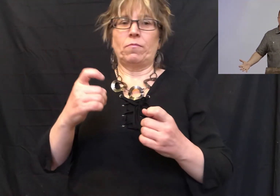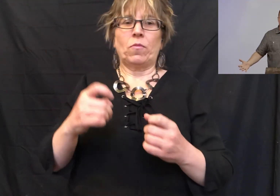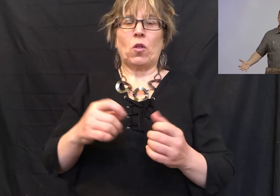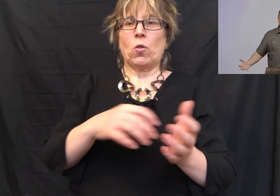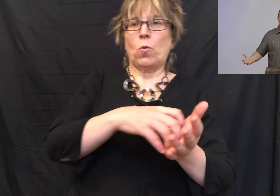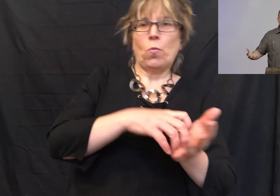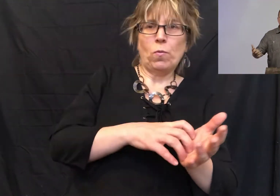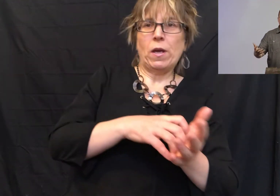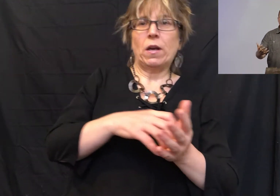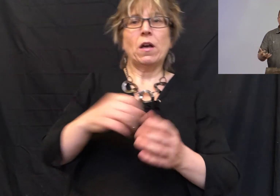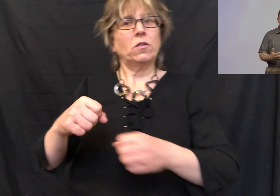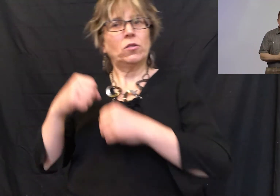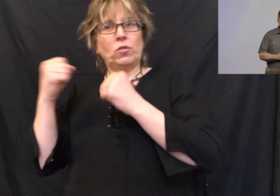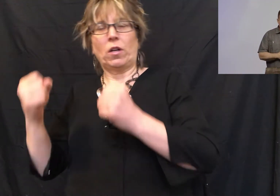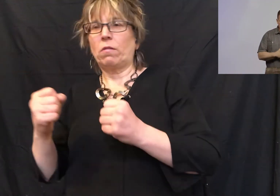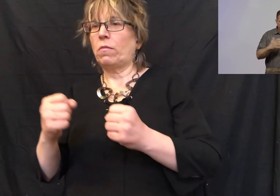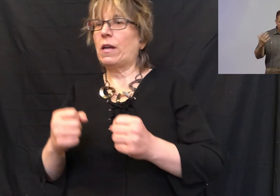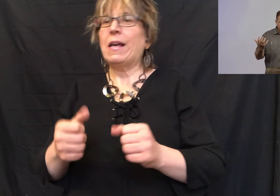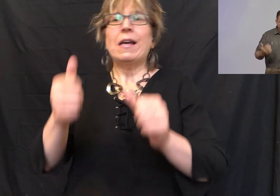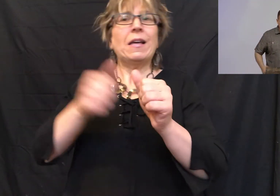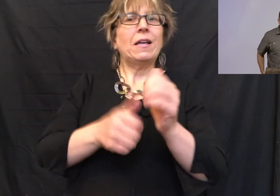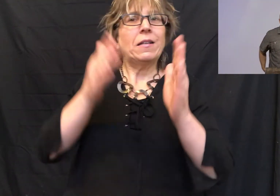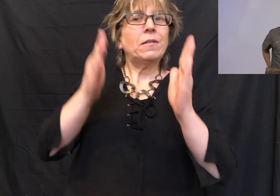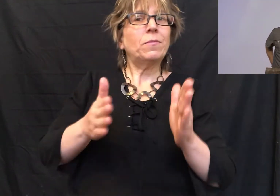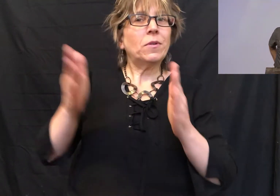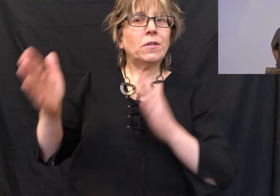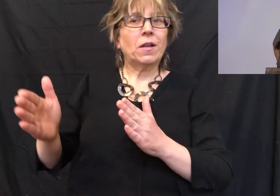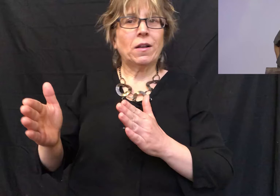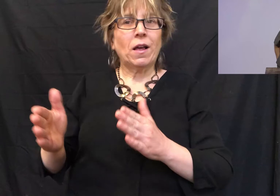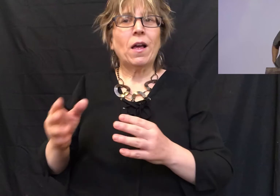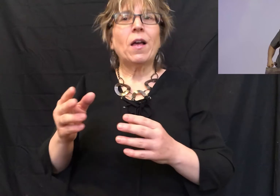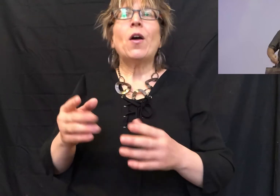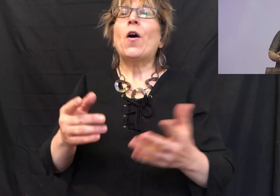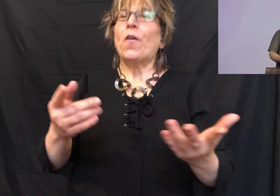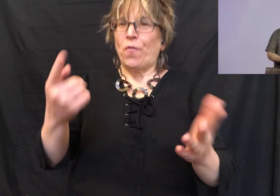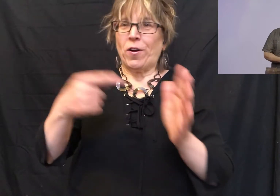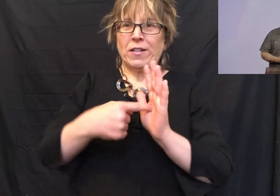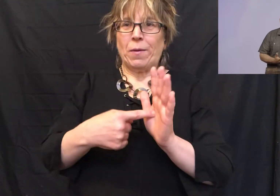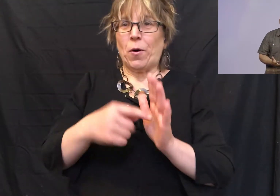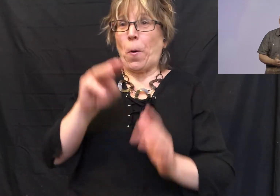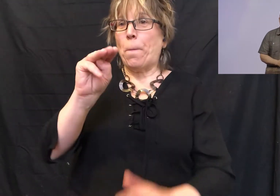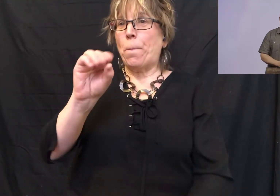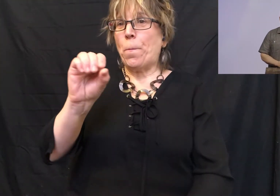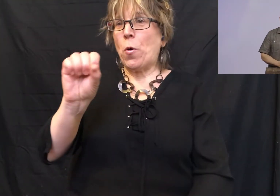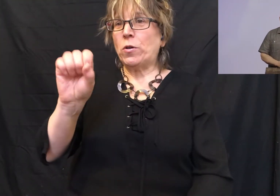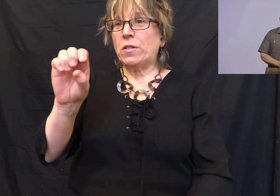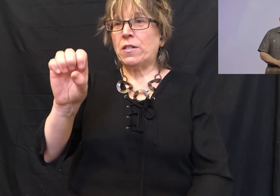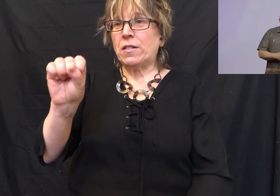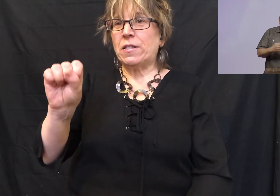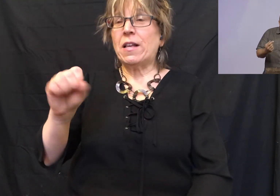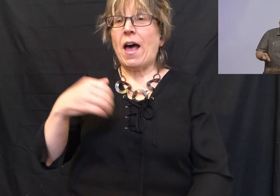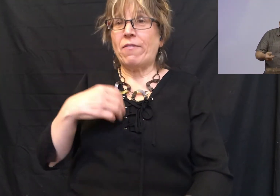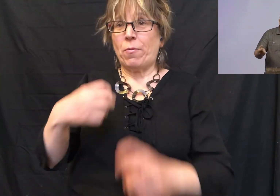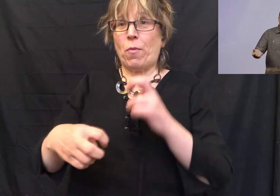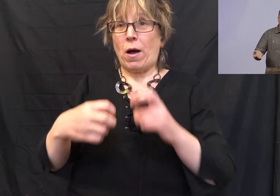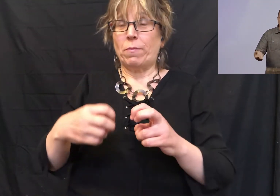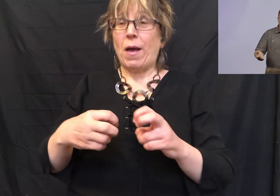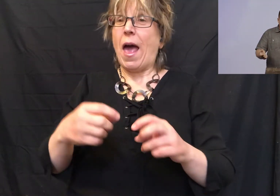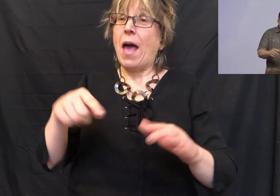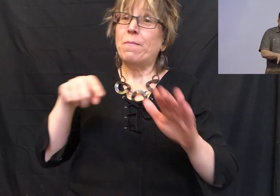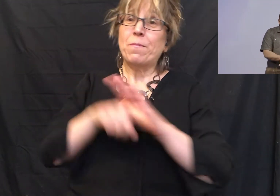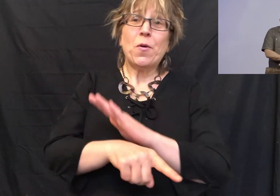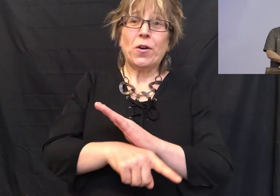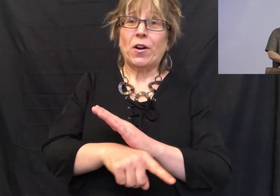characters. It really lays out the issues of their life. I want you to think through some of these things. For example, Moses had an anger problem, and he murdered a